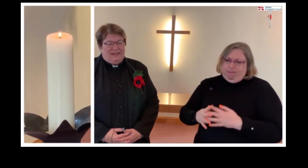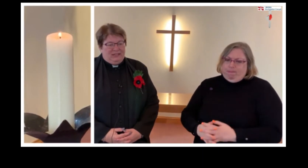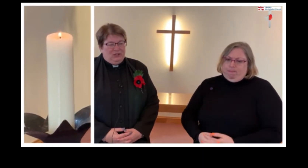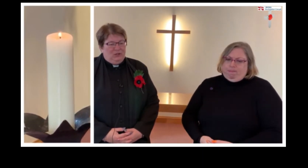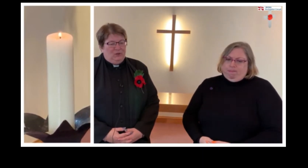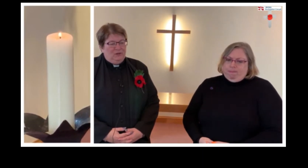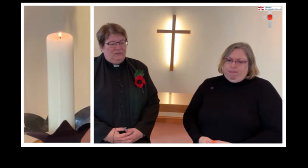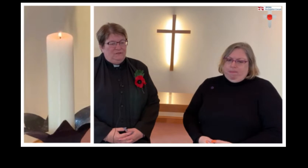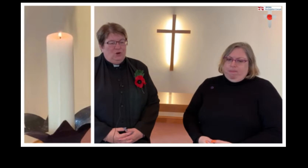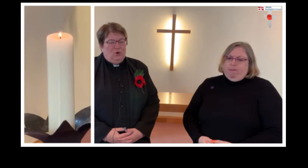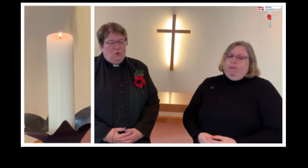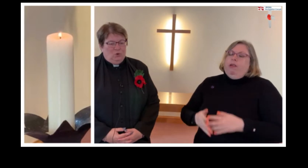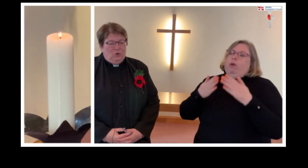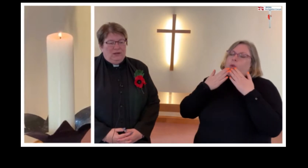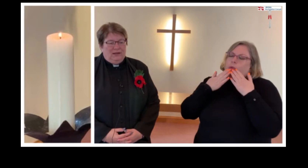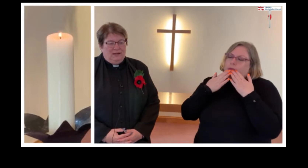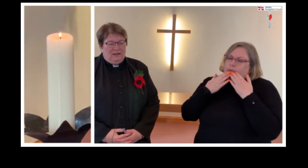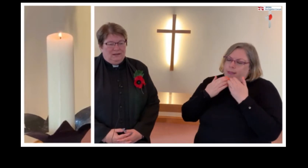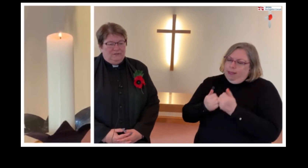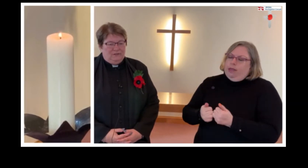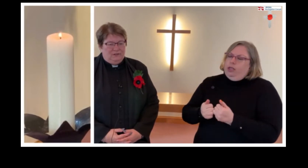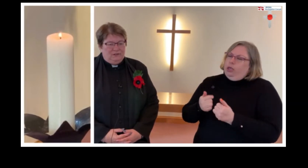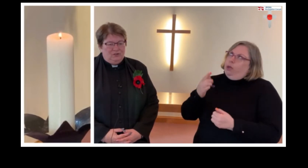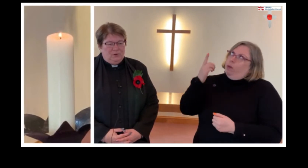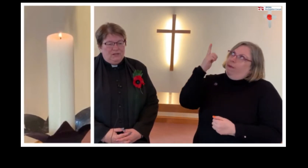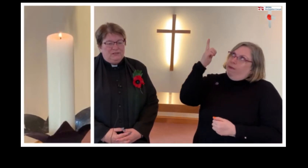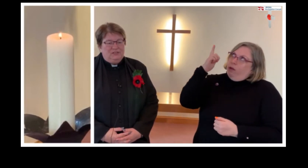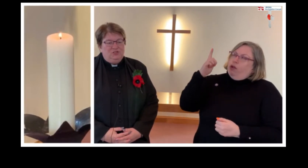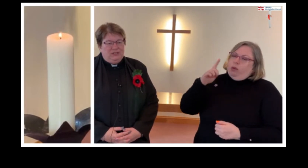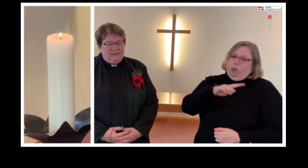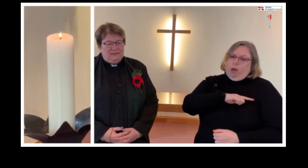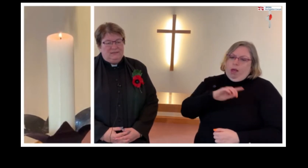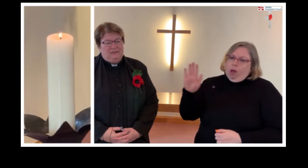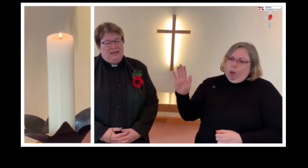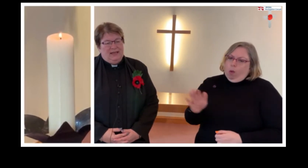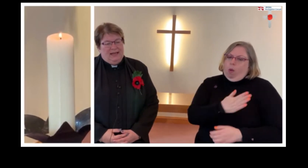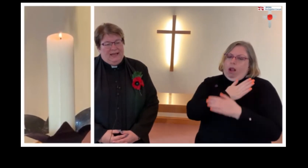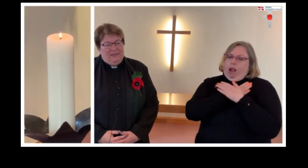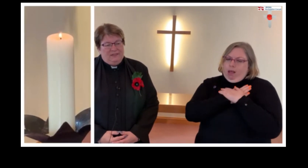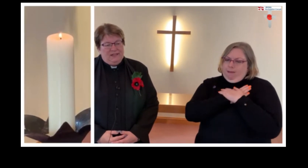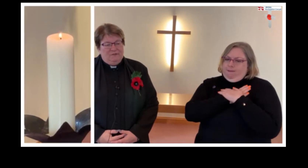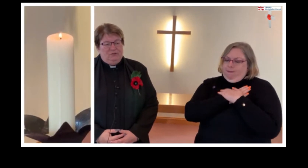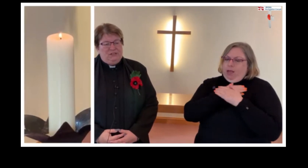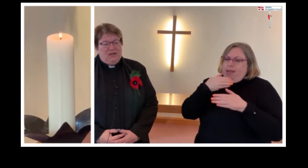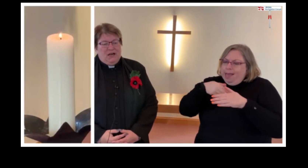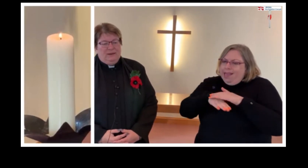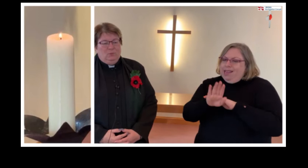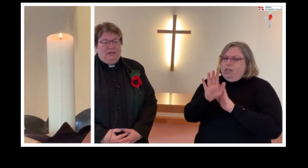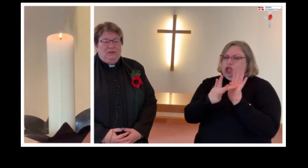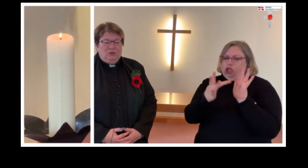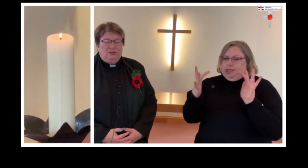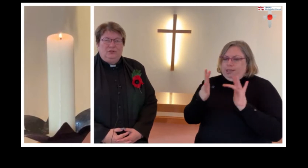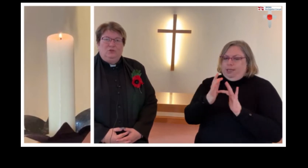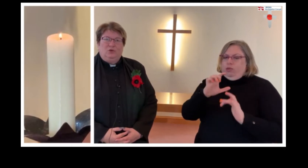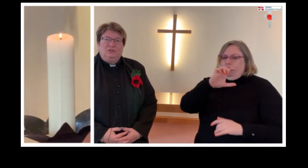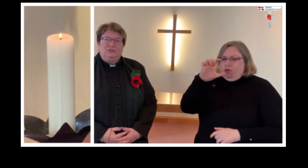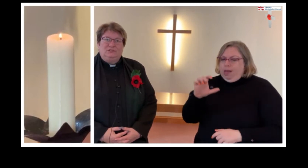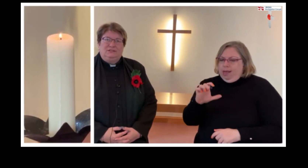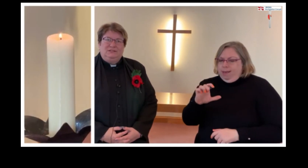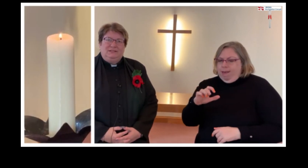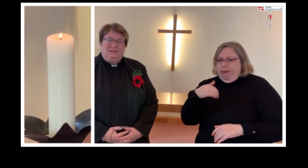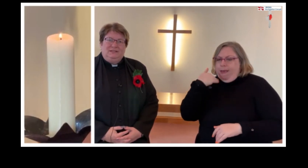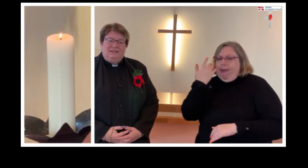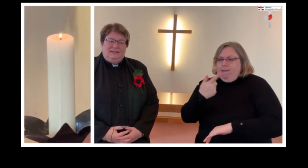We thank you for all our love to us in Jesus, and that every time we look at the